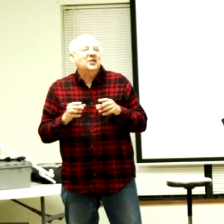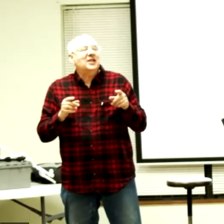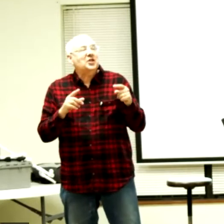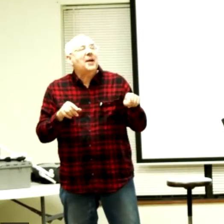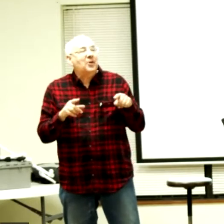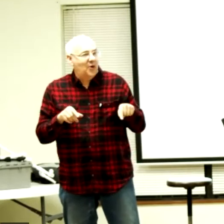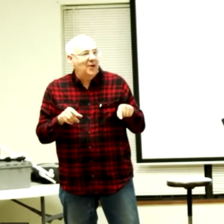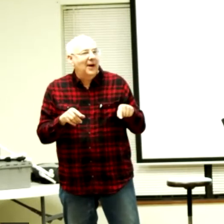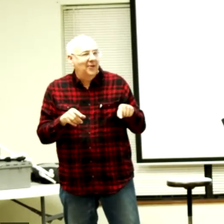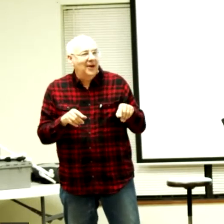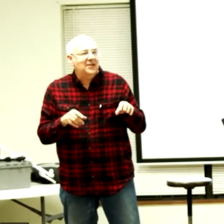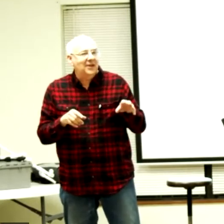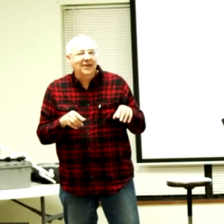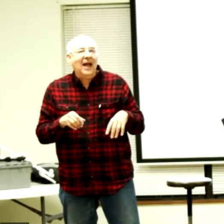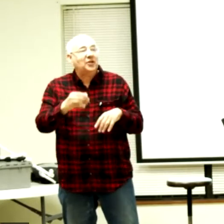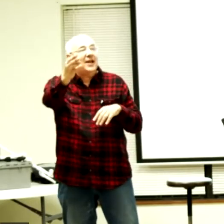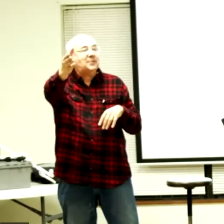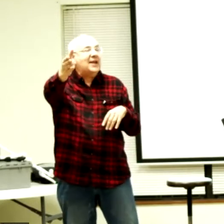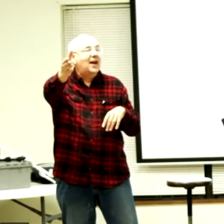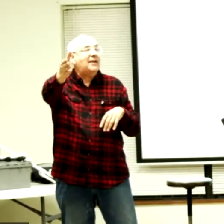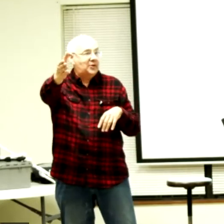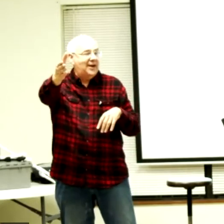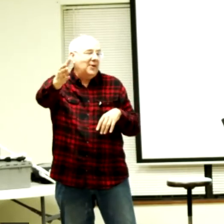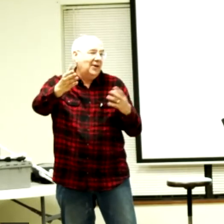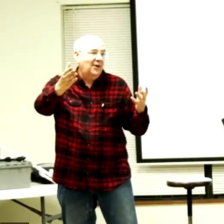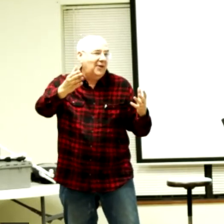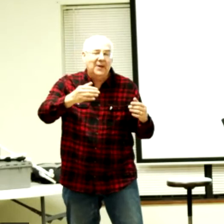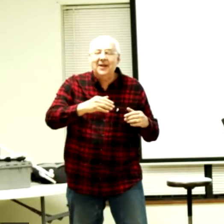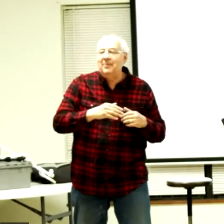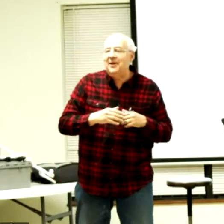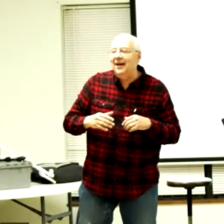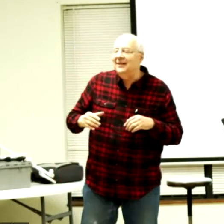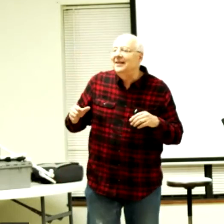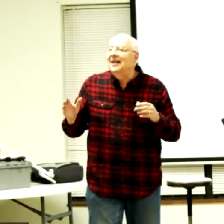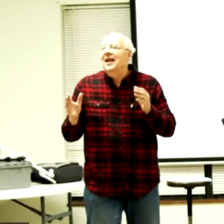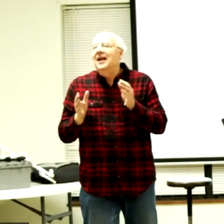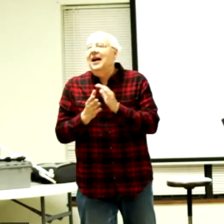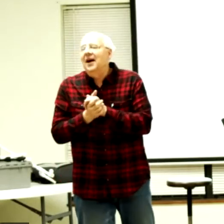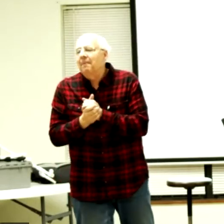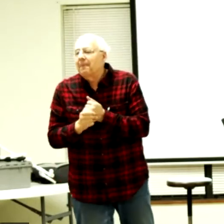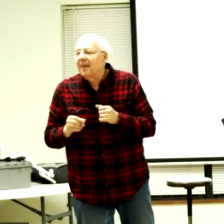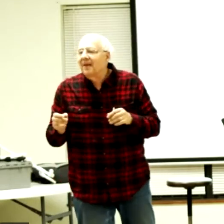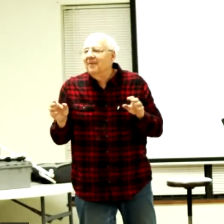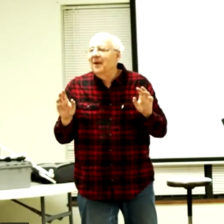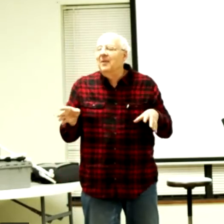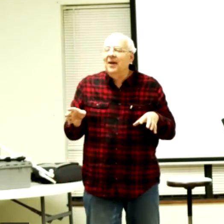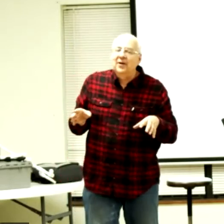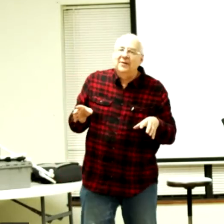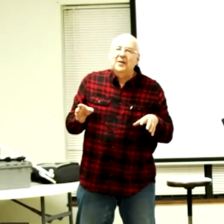this is tape recorded, by the way. So actually it's being live streamed. I don't know if that picked up or not. My mother, you